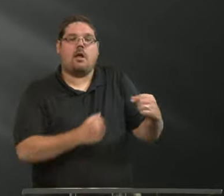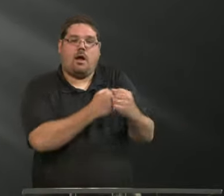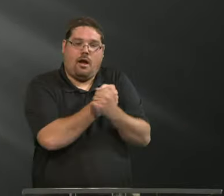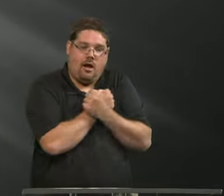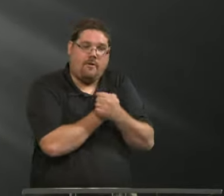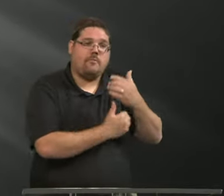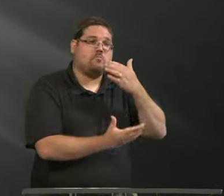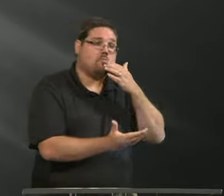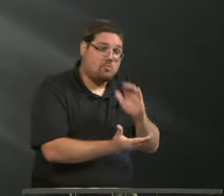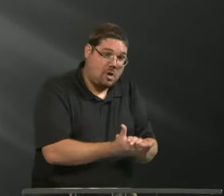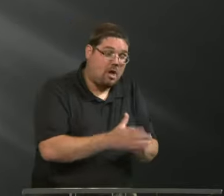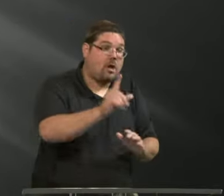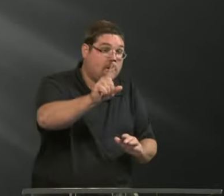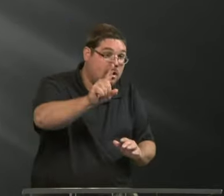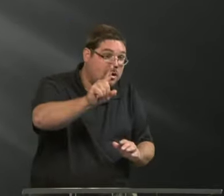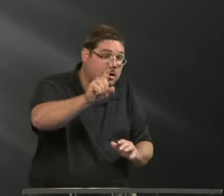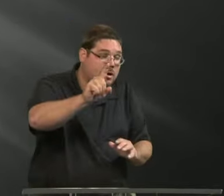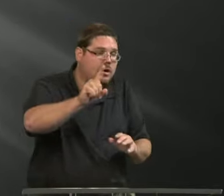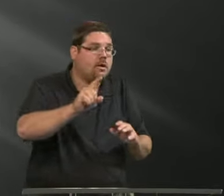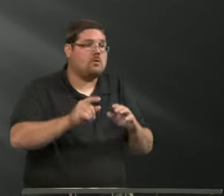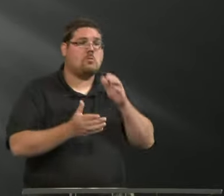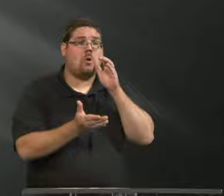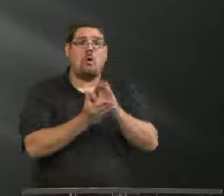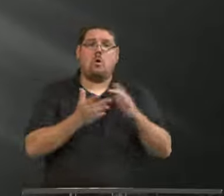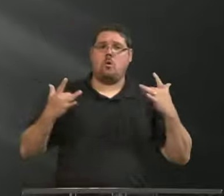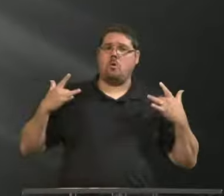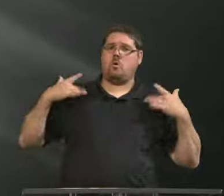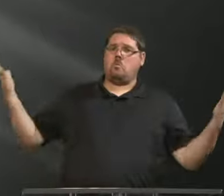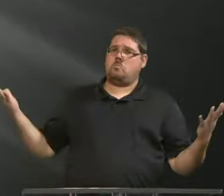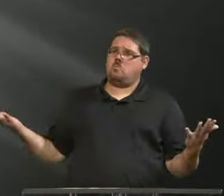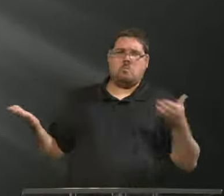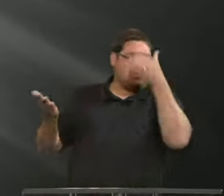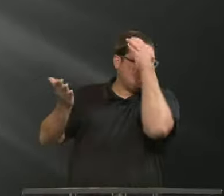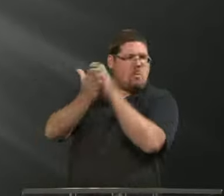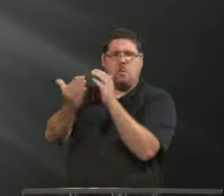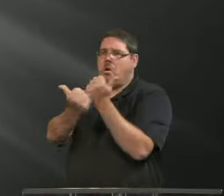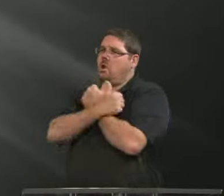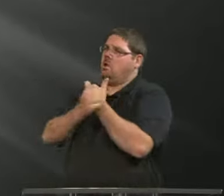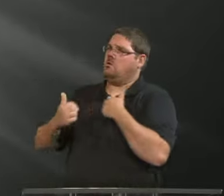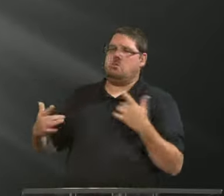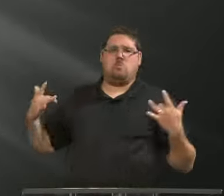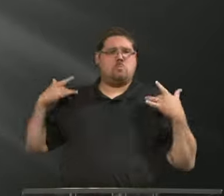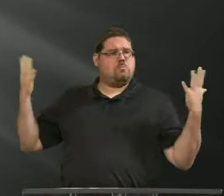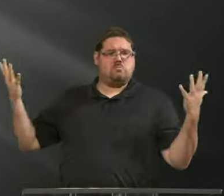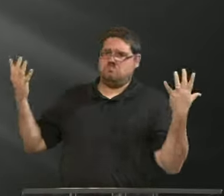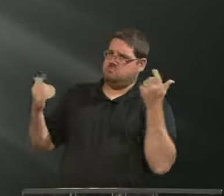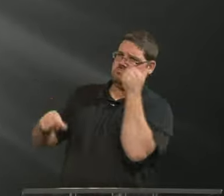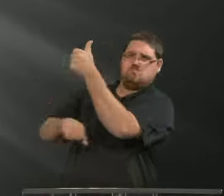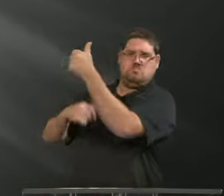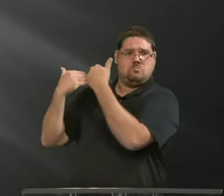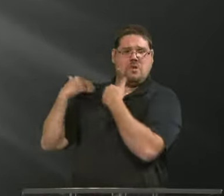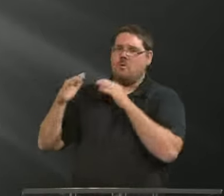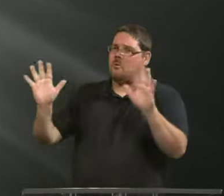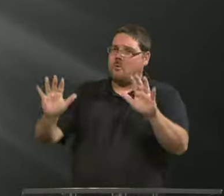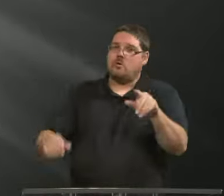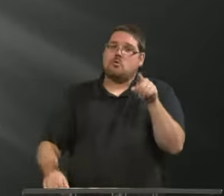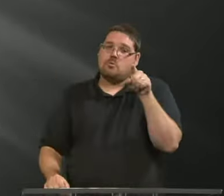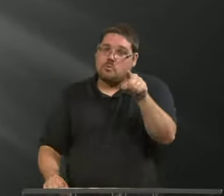rule over you," it's talking about the husband shall rule in love. Now, that doesn't mean the wife has no responsibility back to